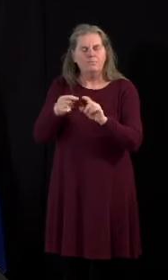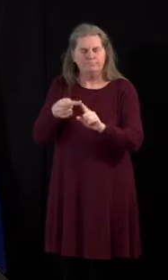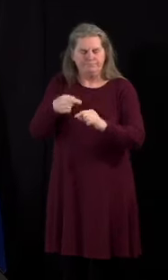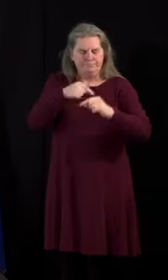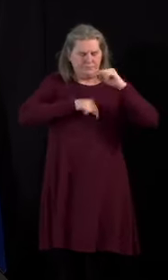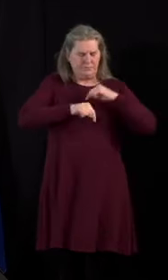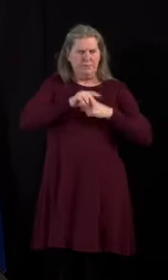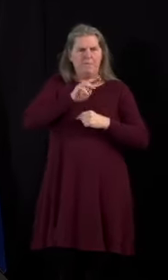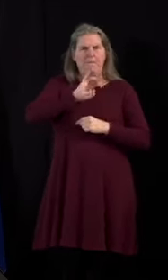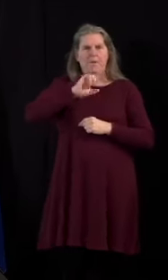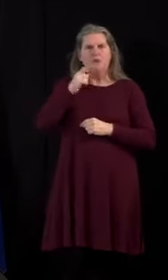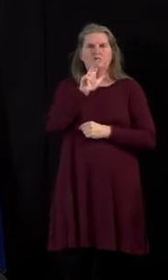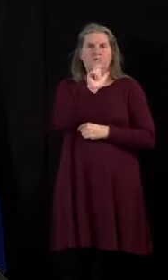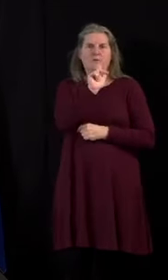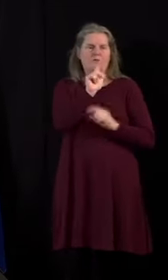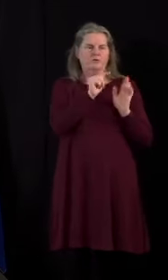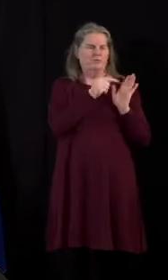March 23rd,